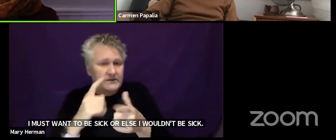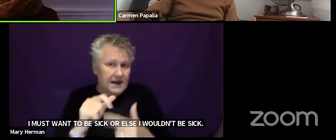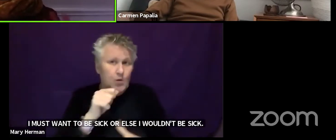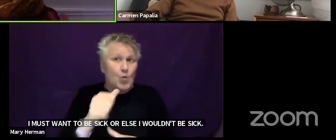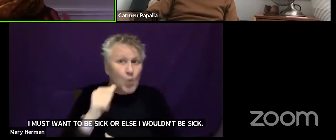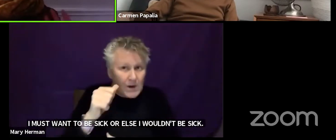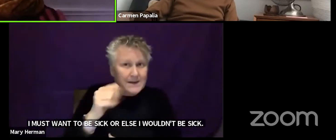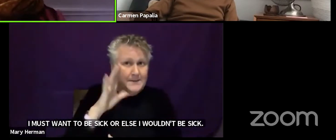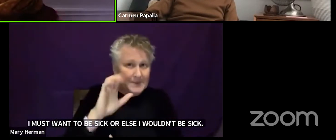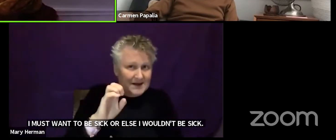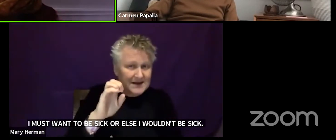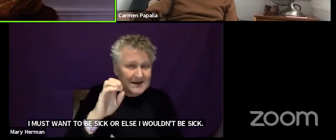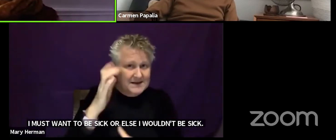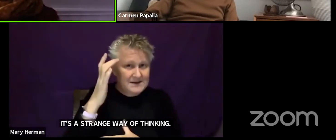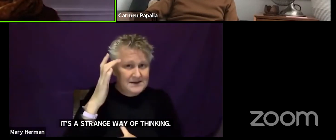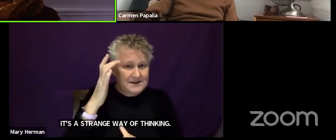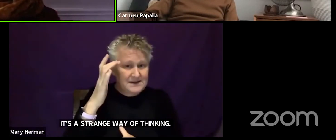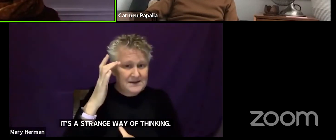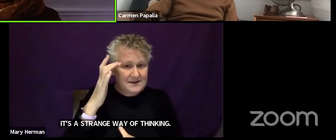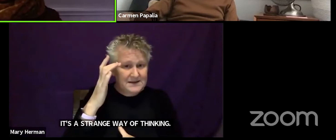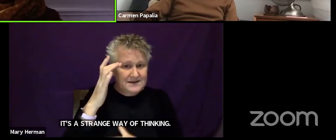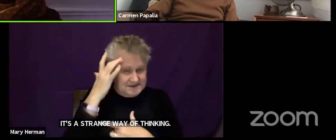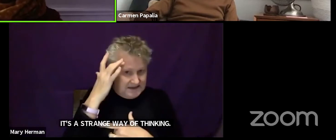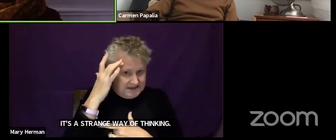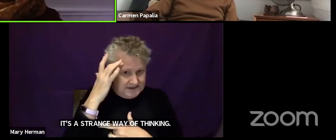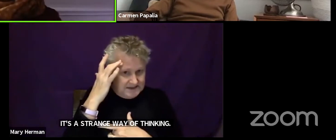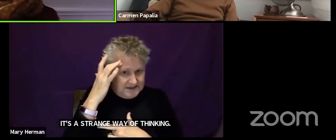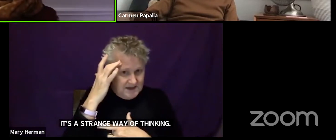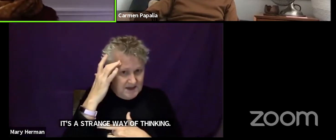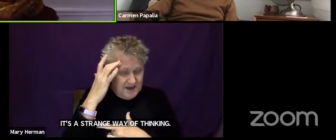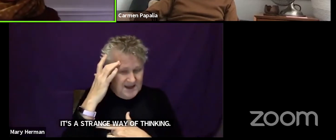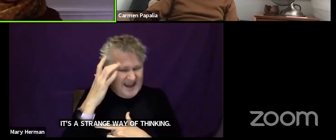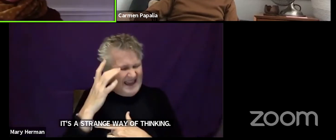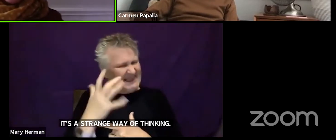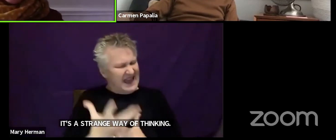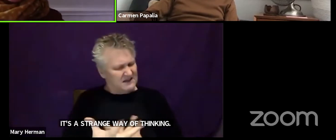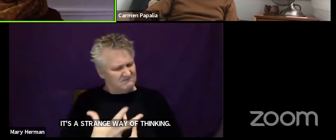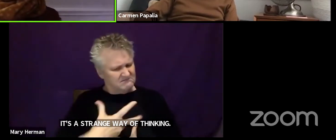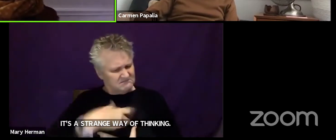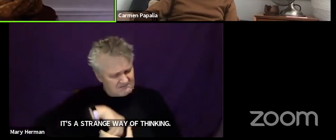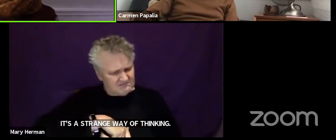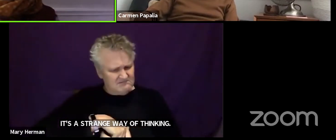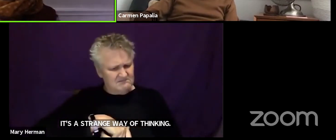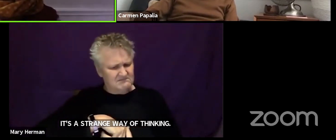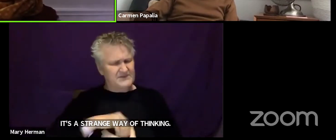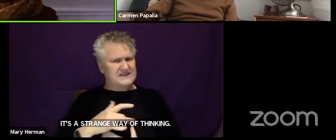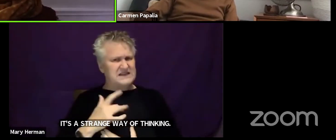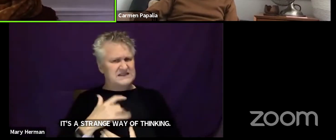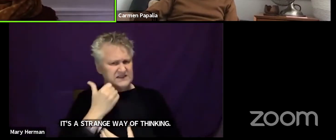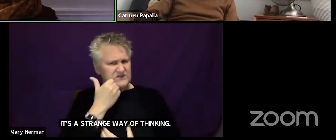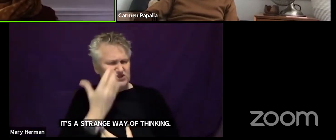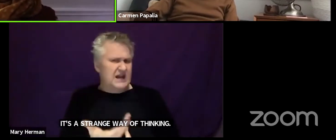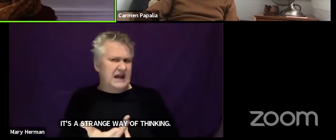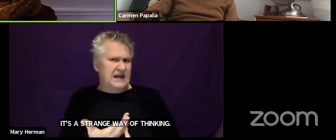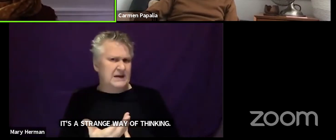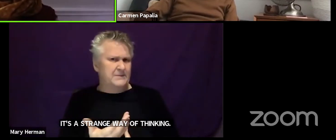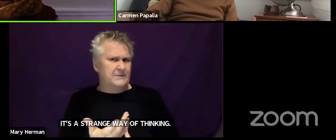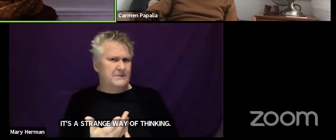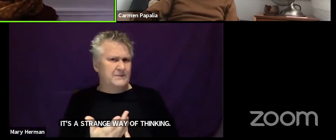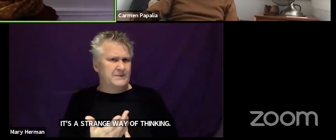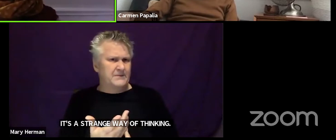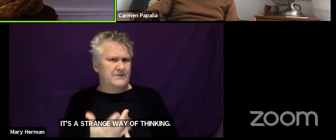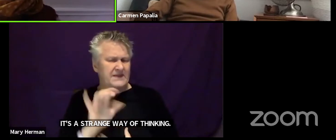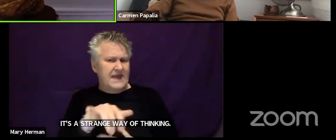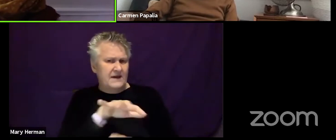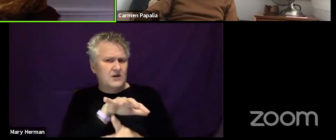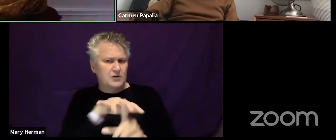like a sense of shame in certain contexts, and my family is one of them, and